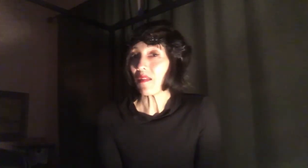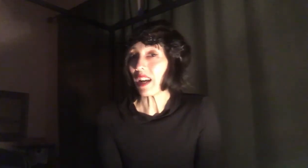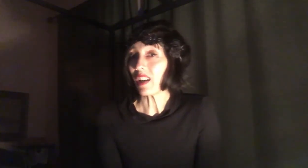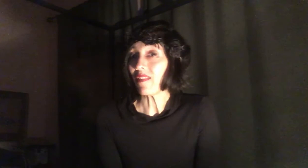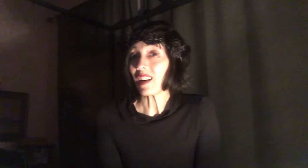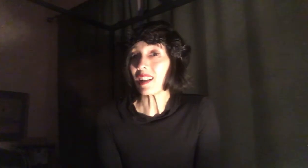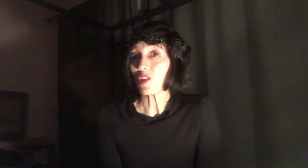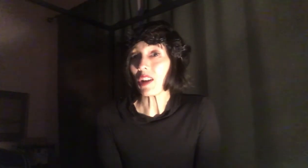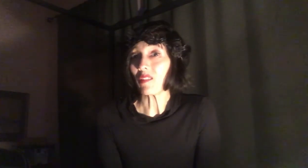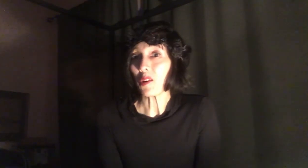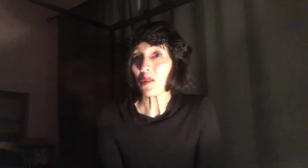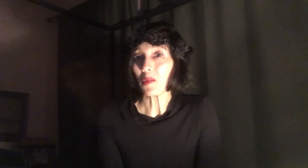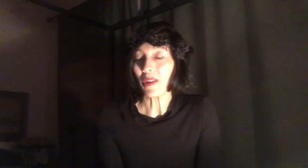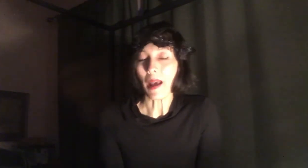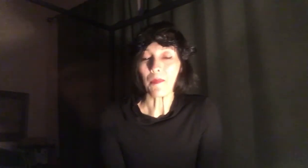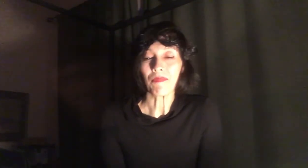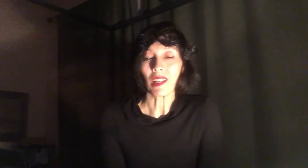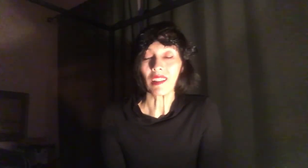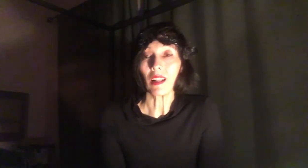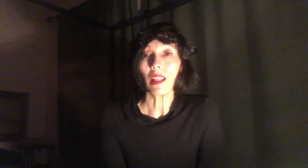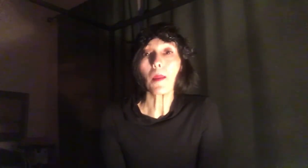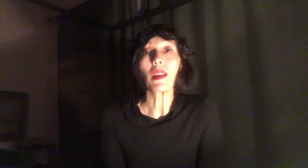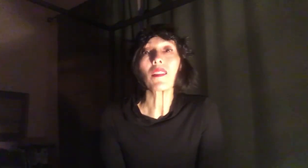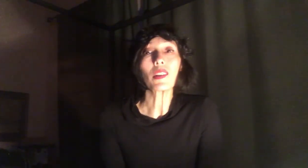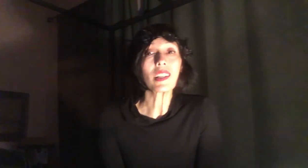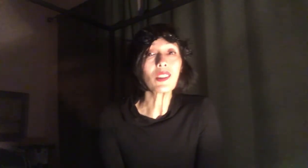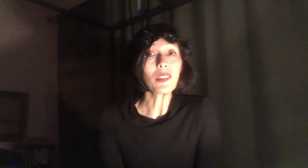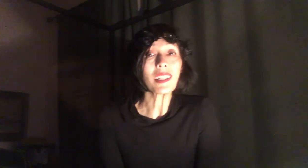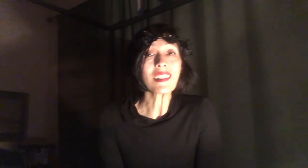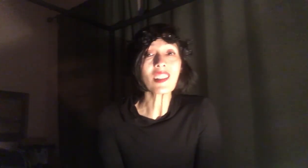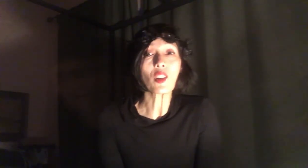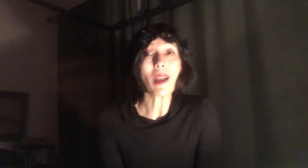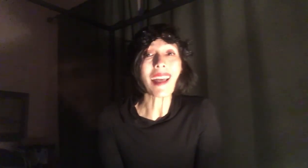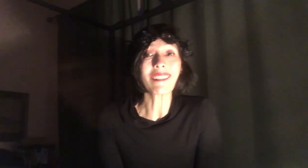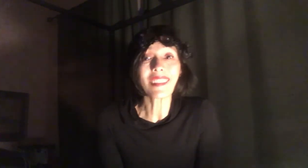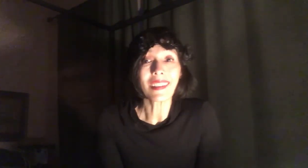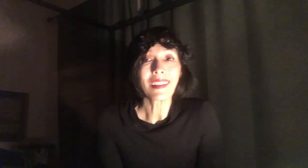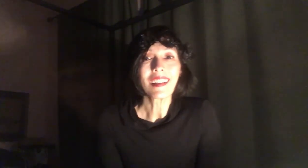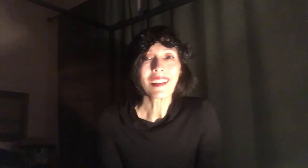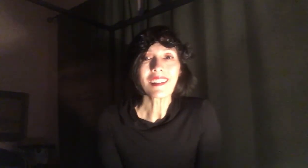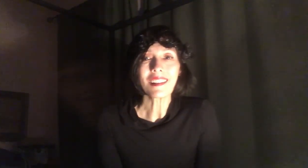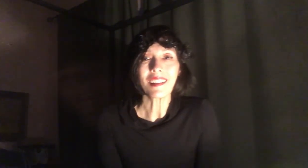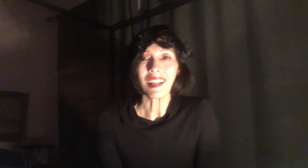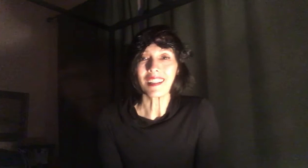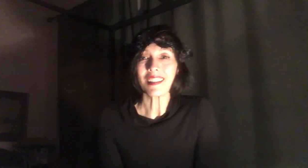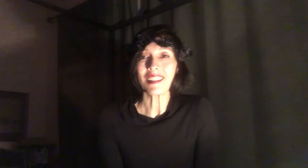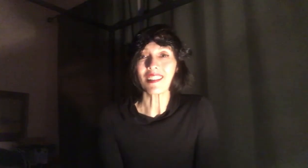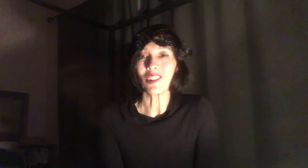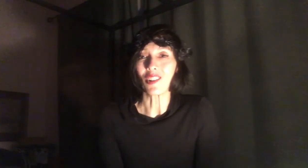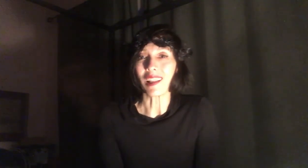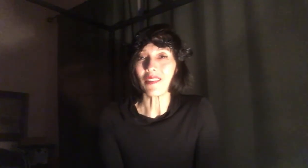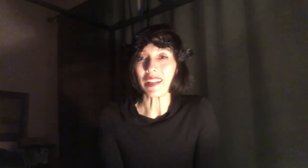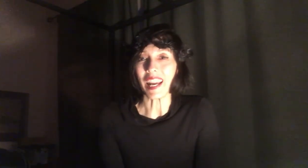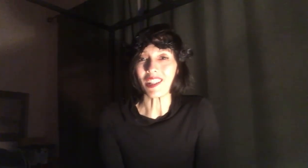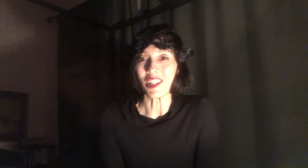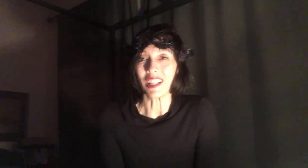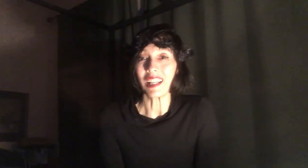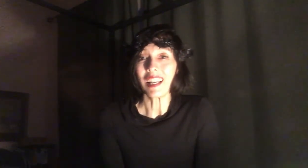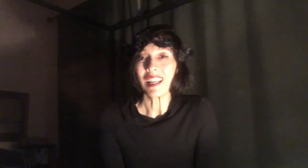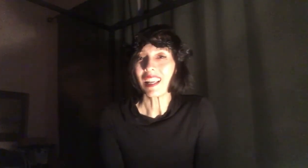very, very straightforward with them. I tell them, if you're into Instagrat, as in instant gratification, I'm